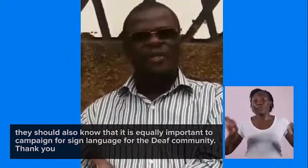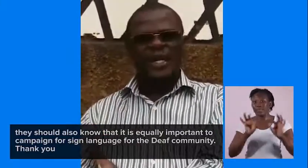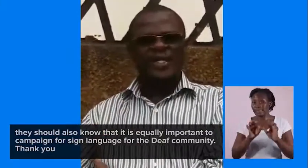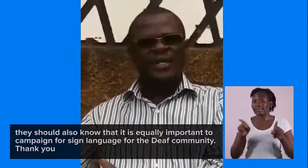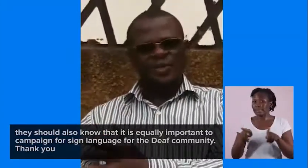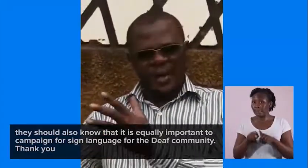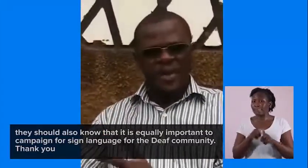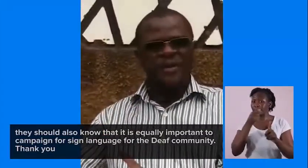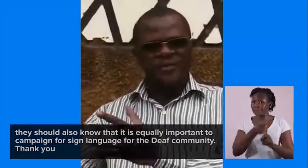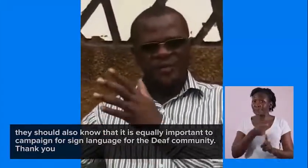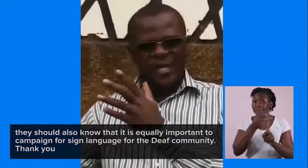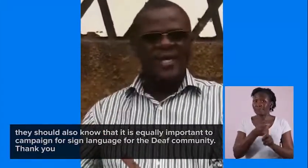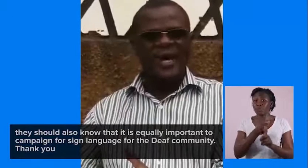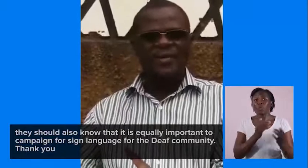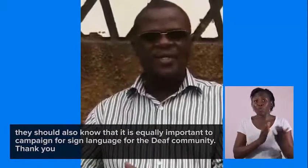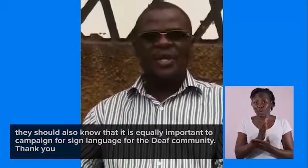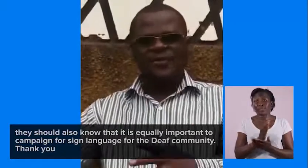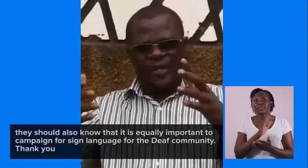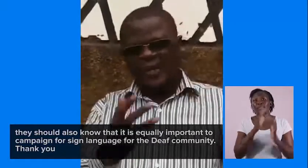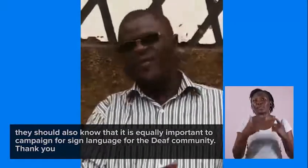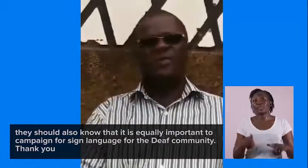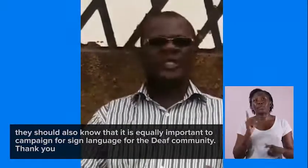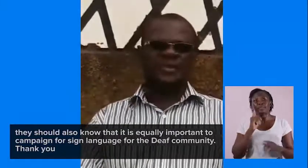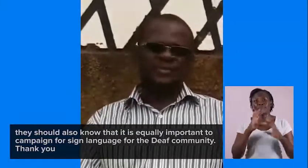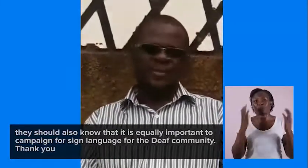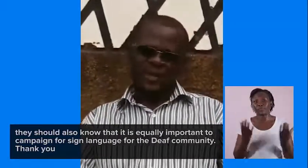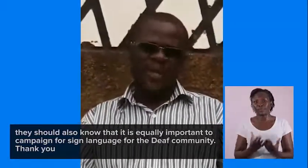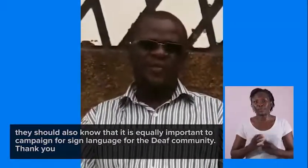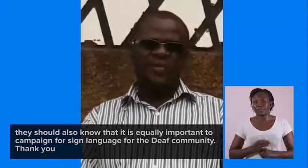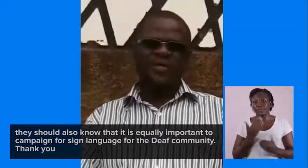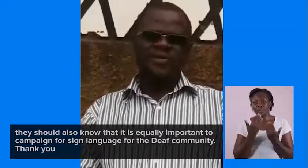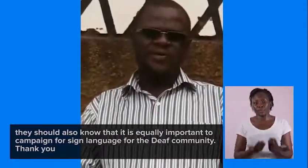important to campaign for sign language for the deaf community. Thank you very much.